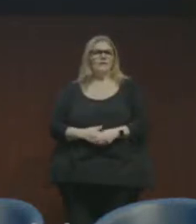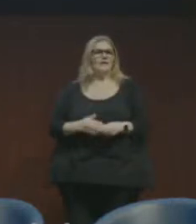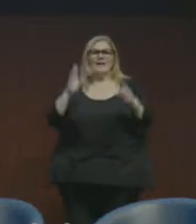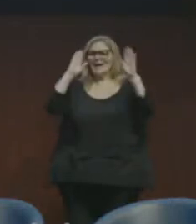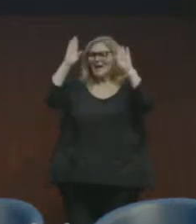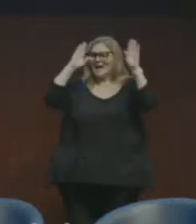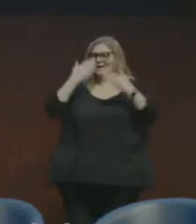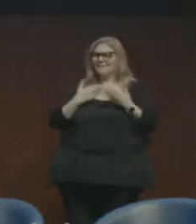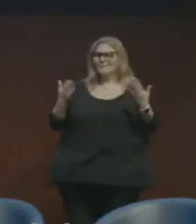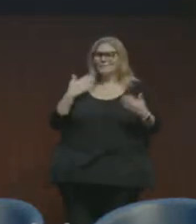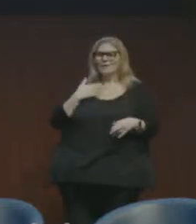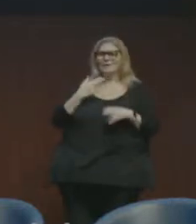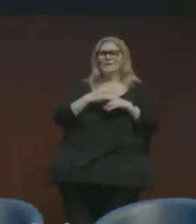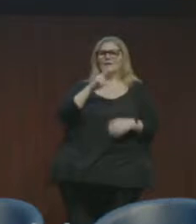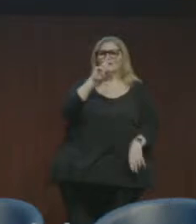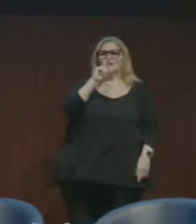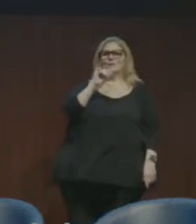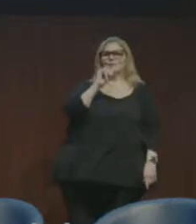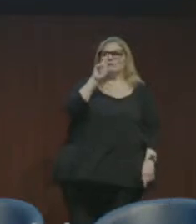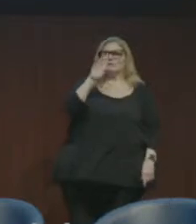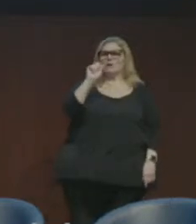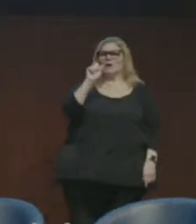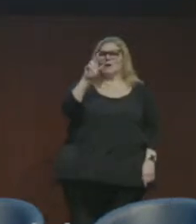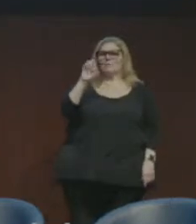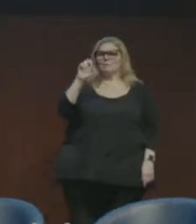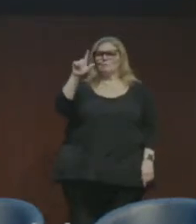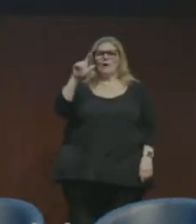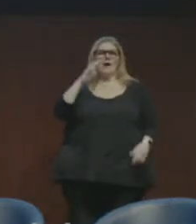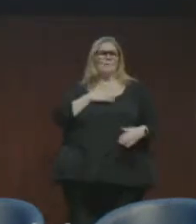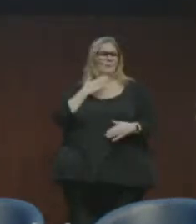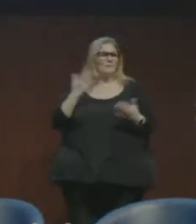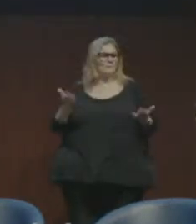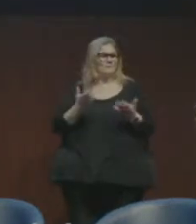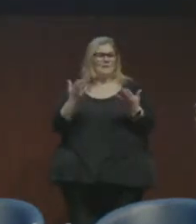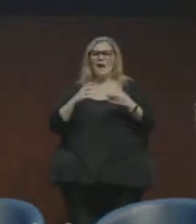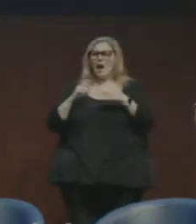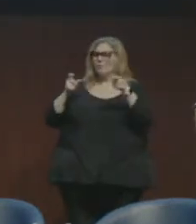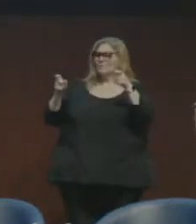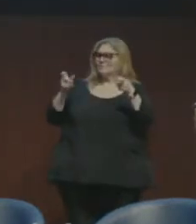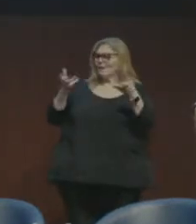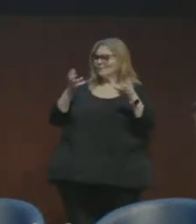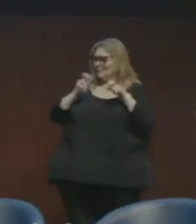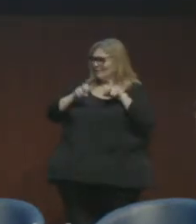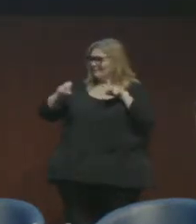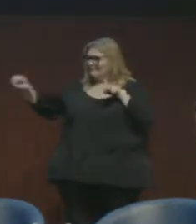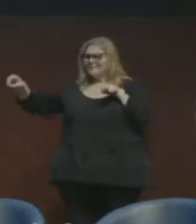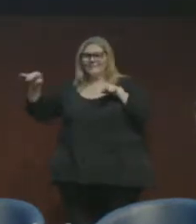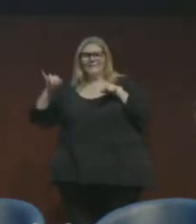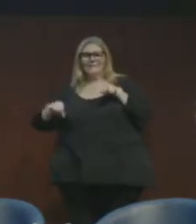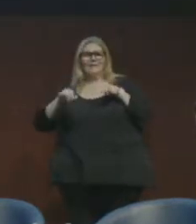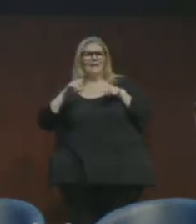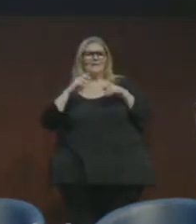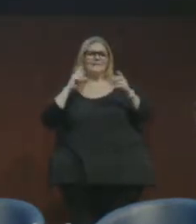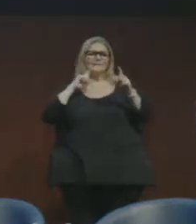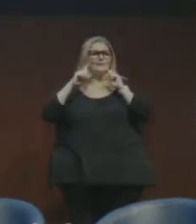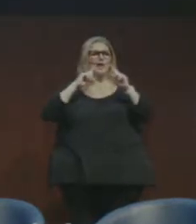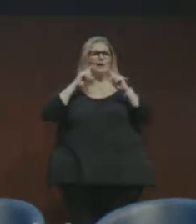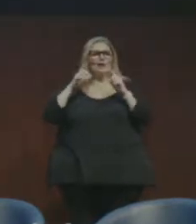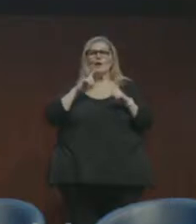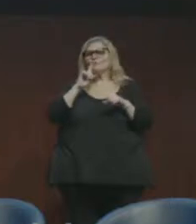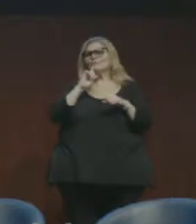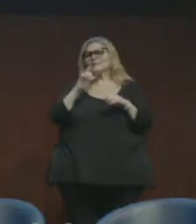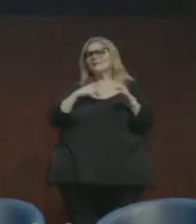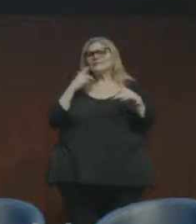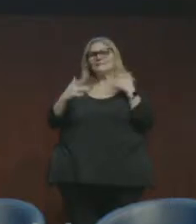hi, everybody. My name is Ujju Aggarwal. I am glad to be here today. I'll be moderating your this next dialogue, and I'm really,